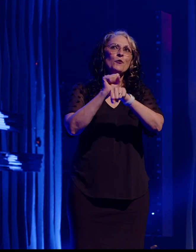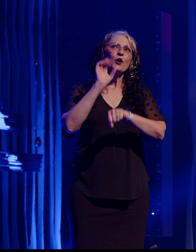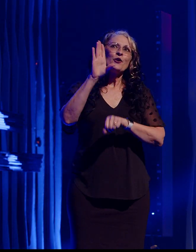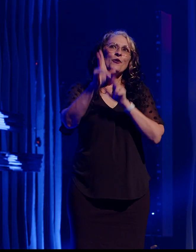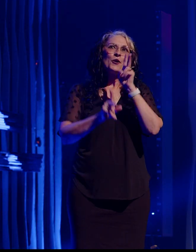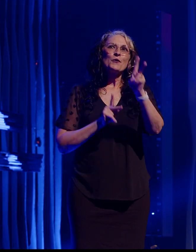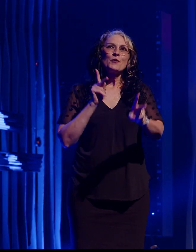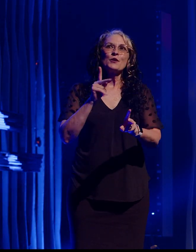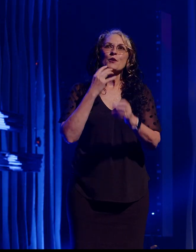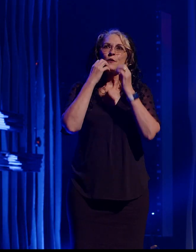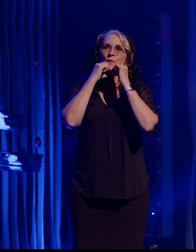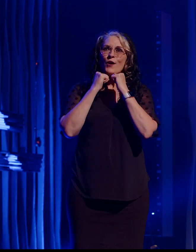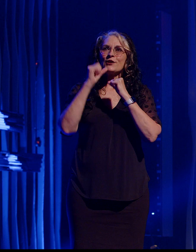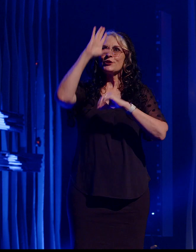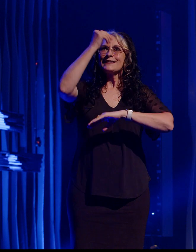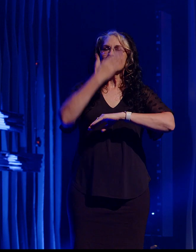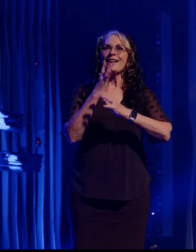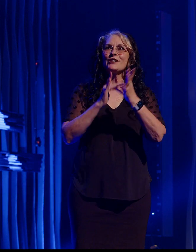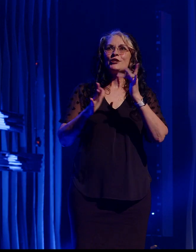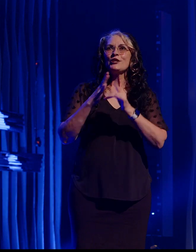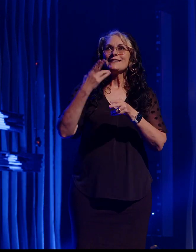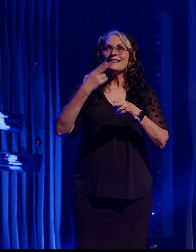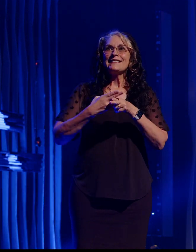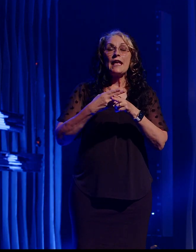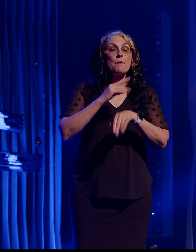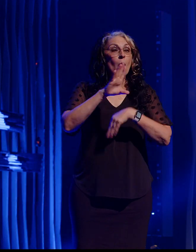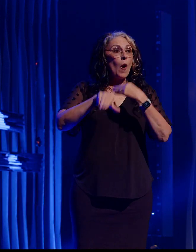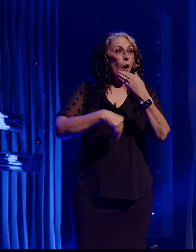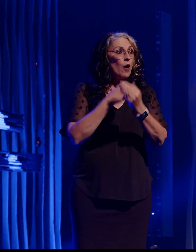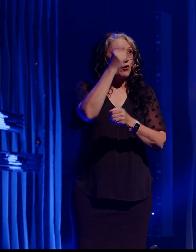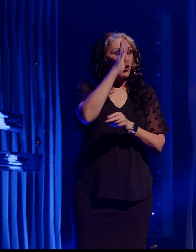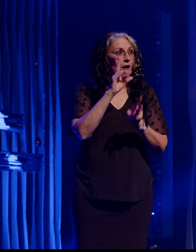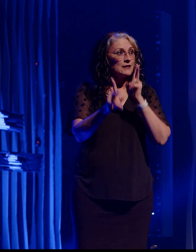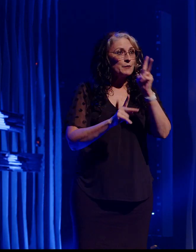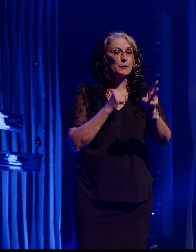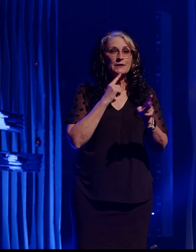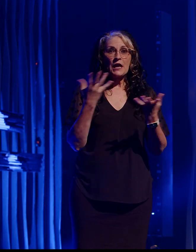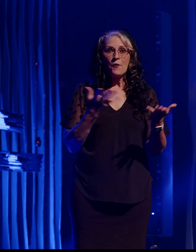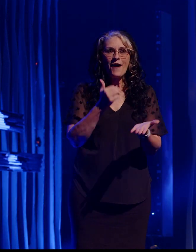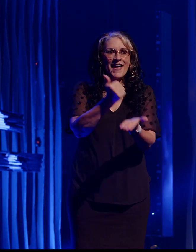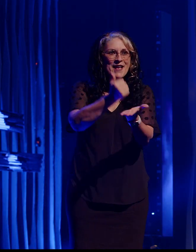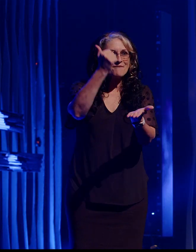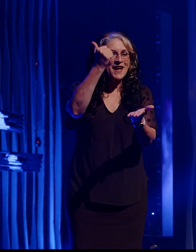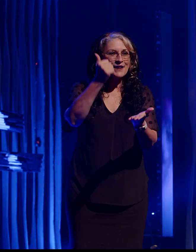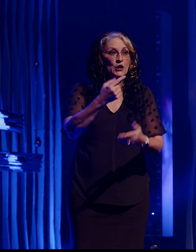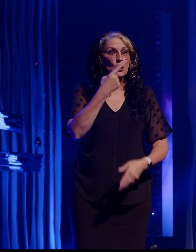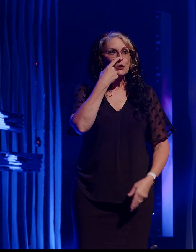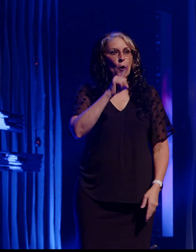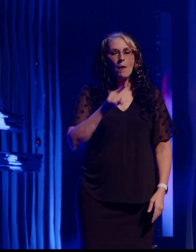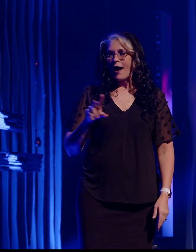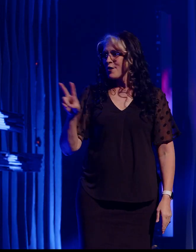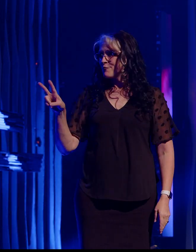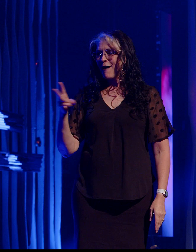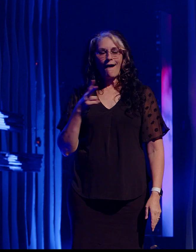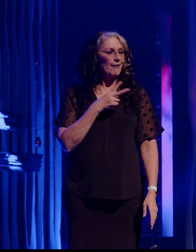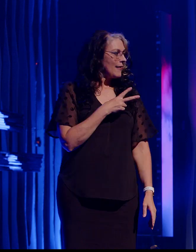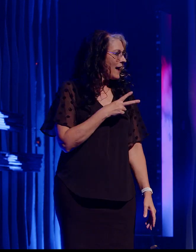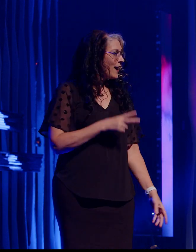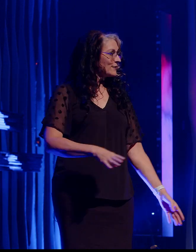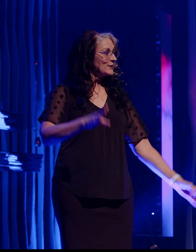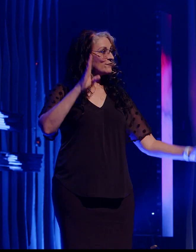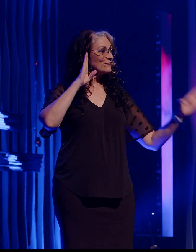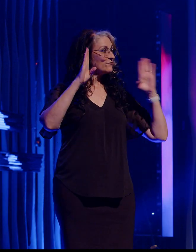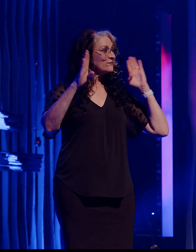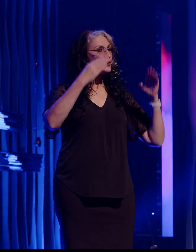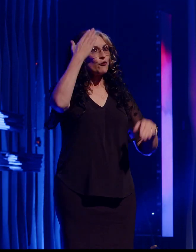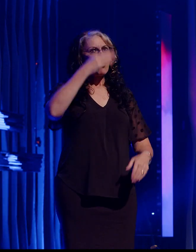people. It's in your precious son Jesus' name we pray. Let all God's people say amen. Amen. Amen. Hey, do me a favor. Why don't you turn to your right, to your